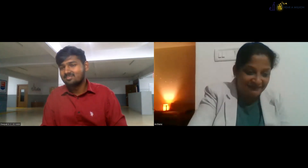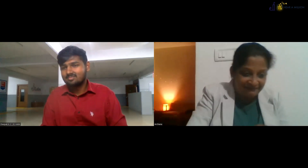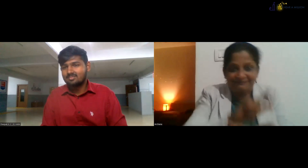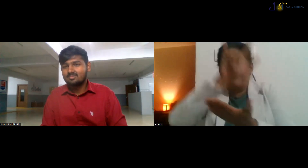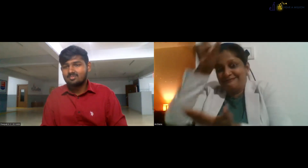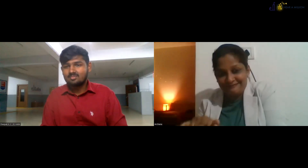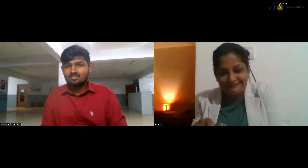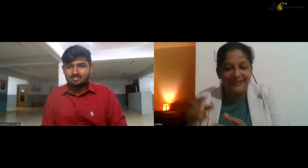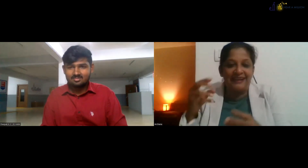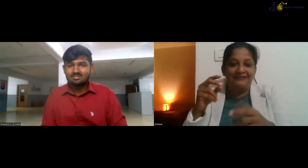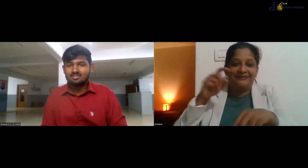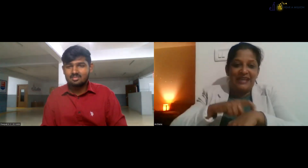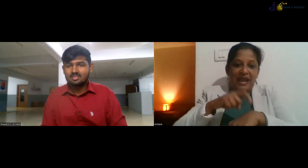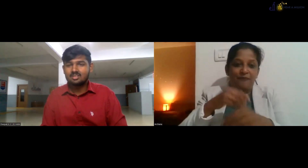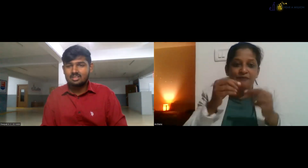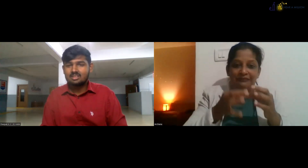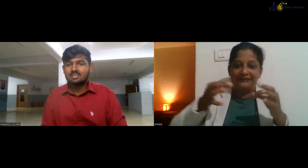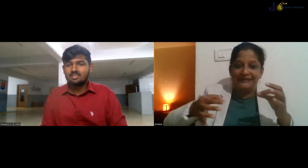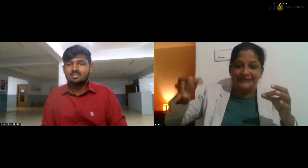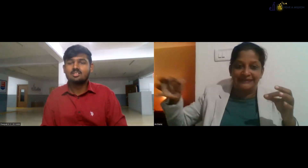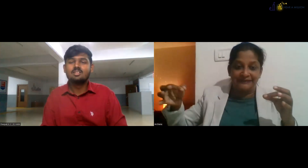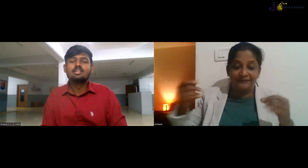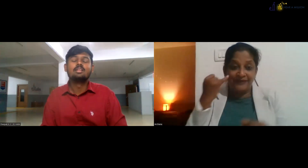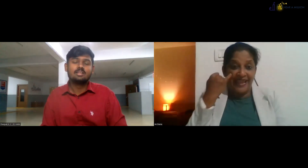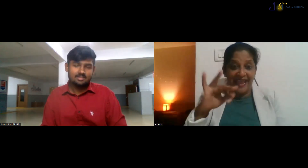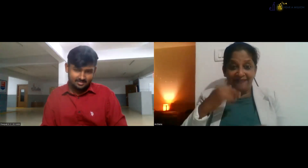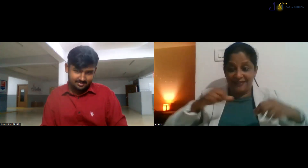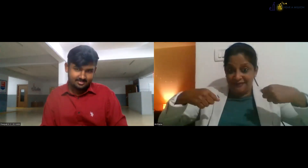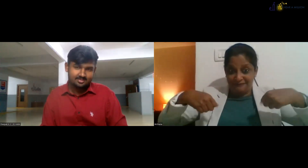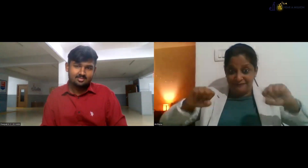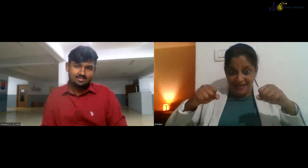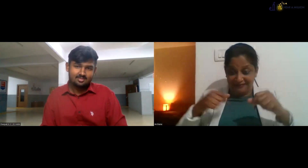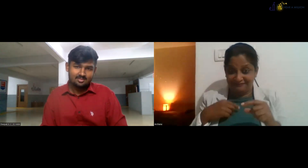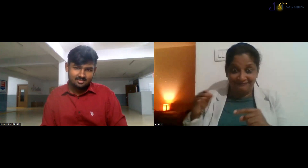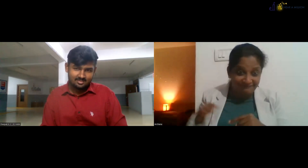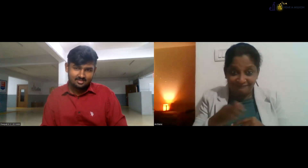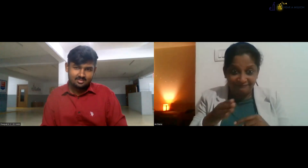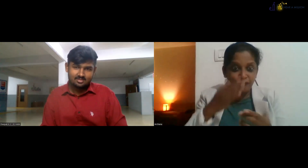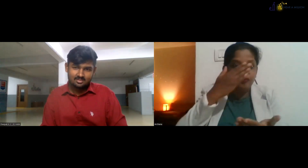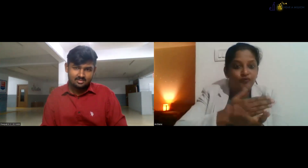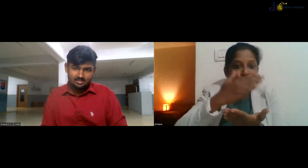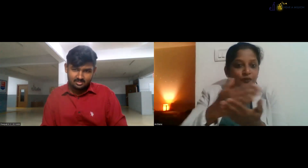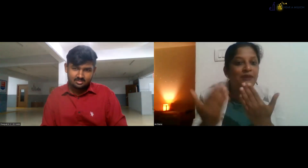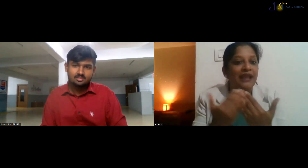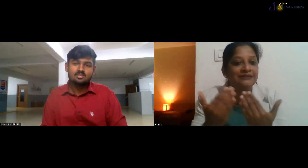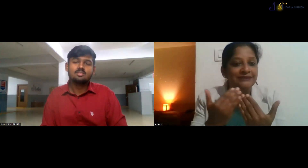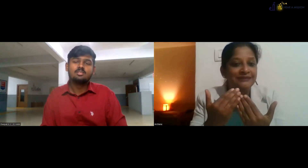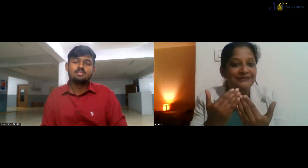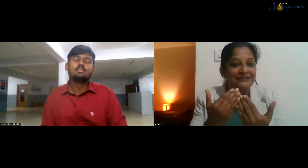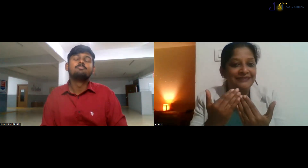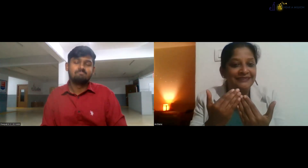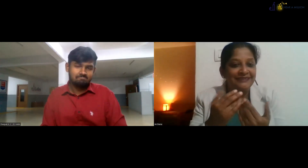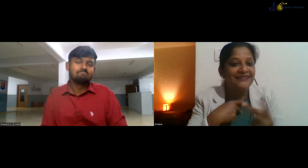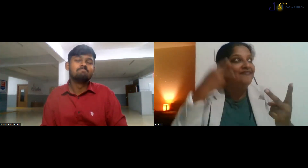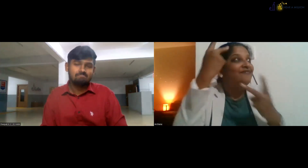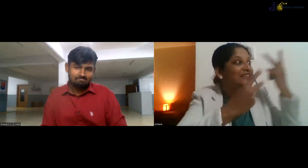for the other travel transportation modes, right? So it extends your time as well. So if you are riding your bike,